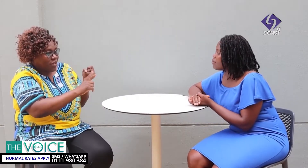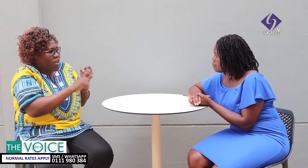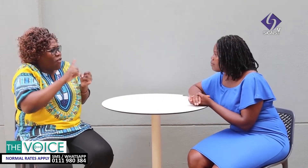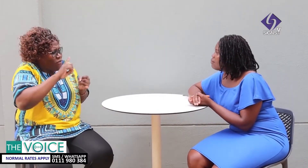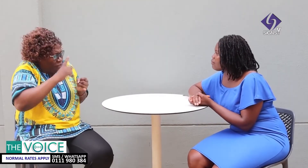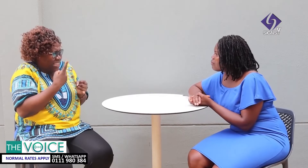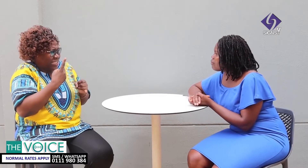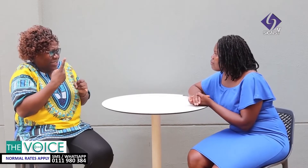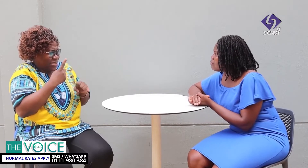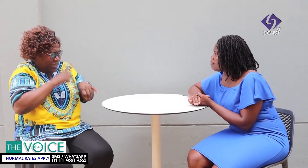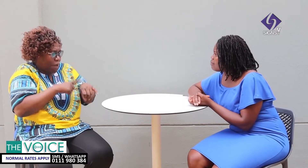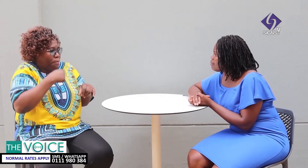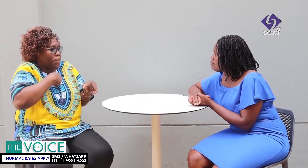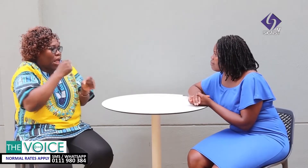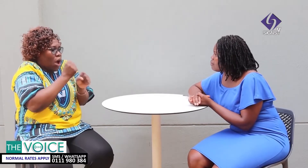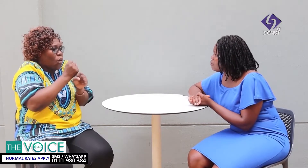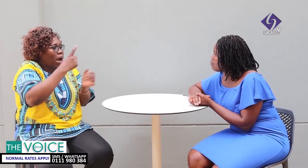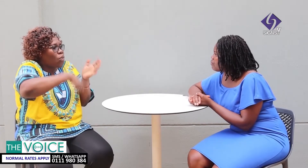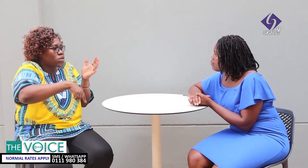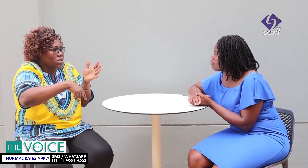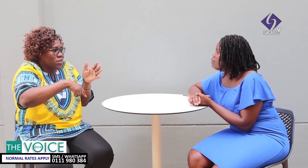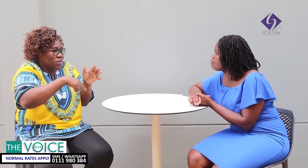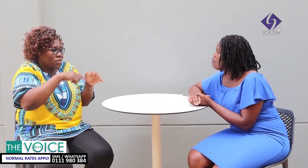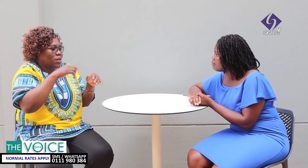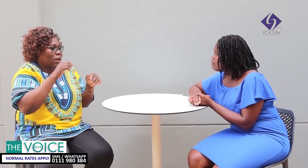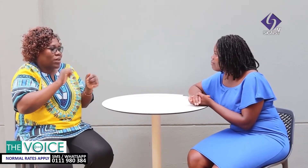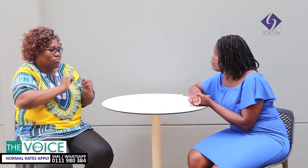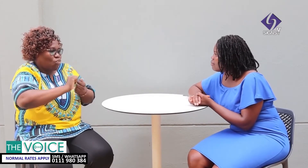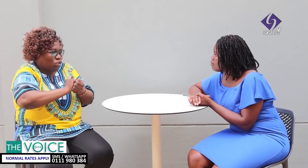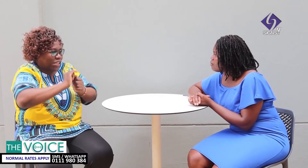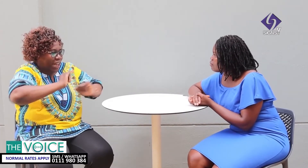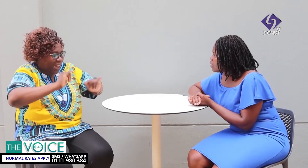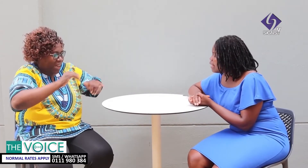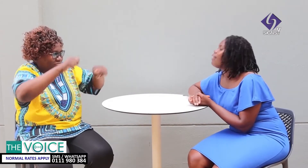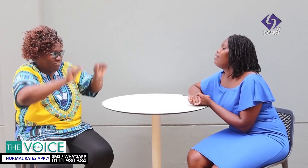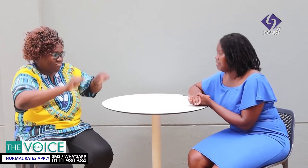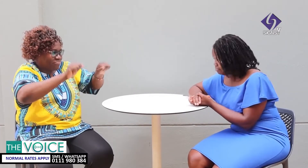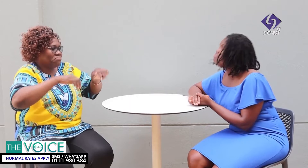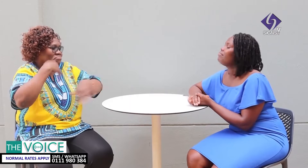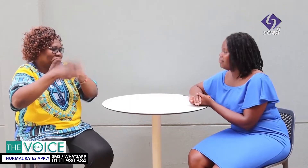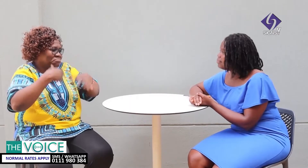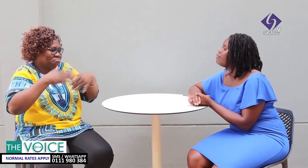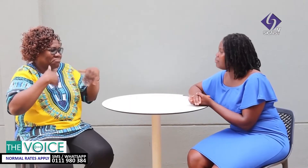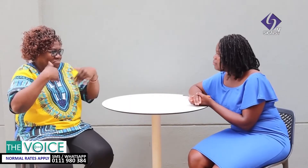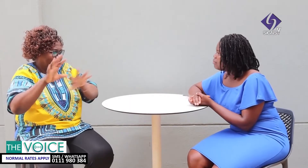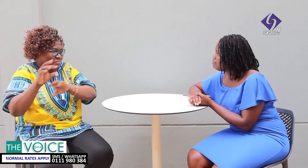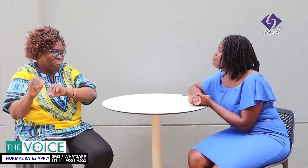I used to work in Mombasa, and when I arrived in Mombasa, my first jobs were washing